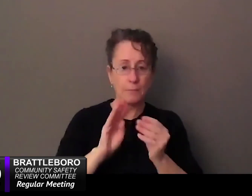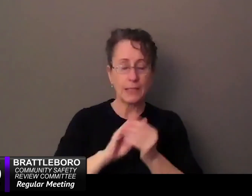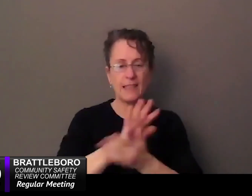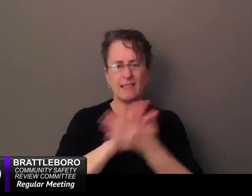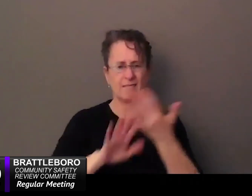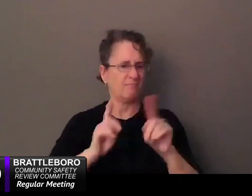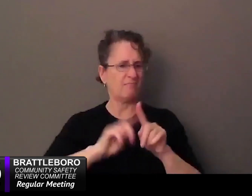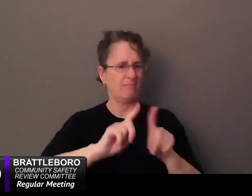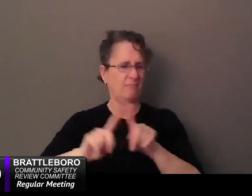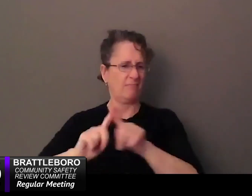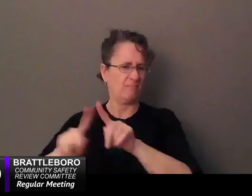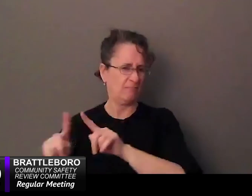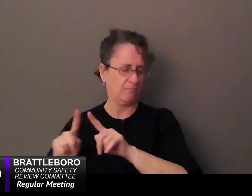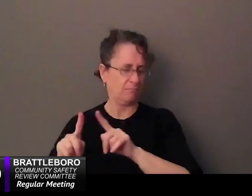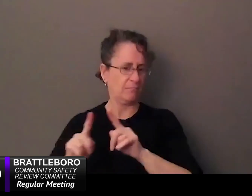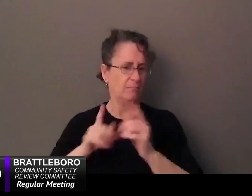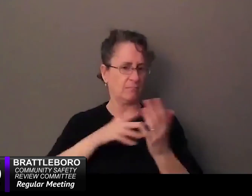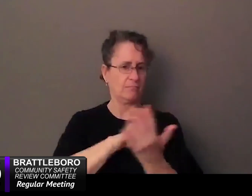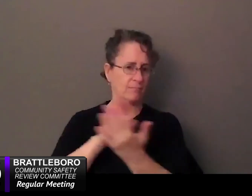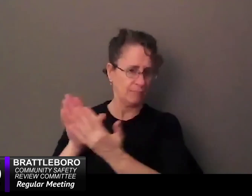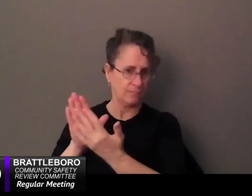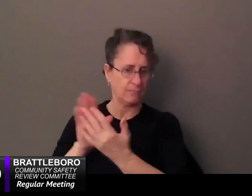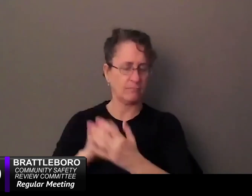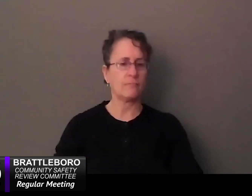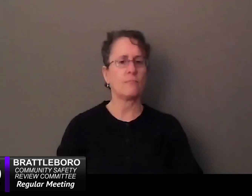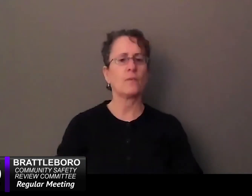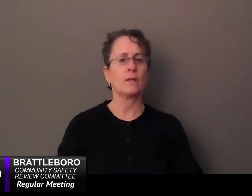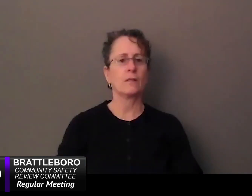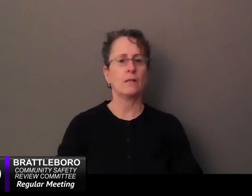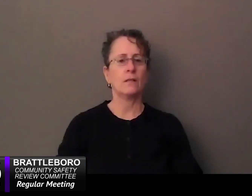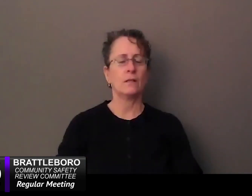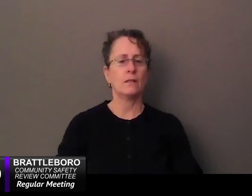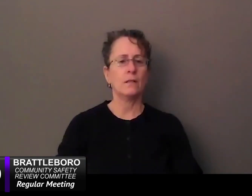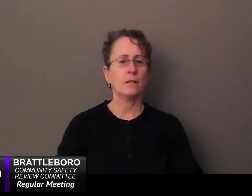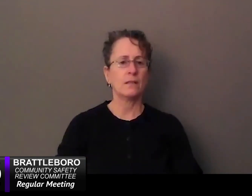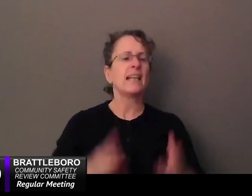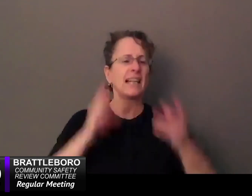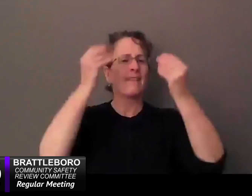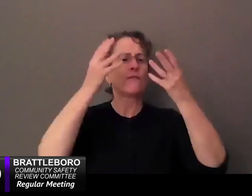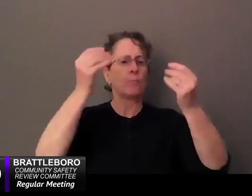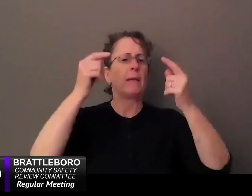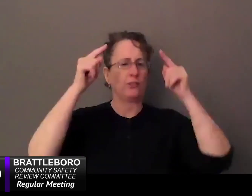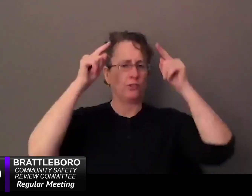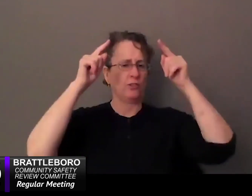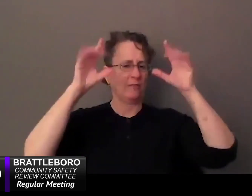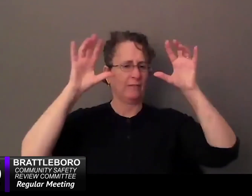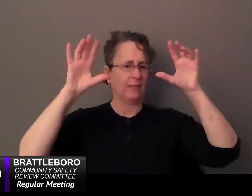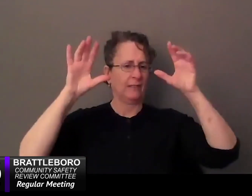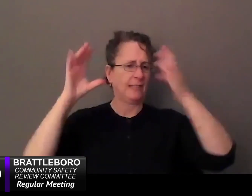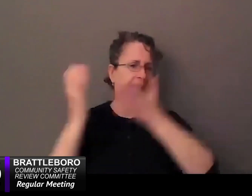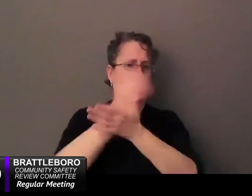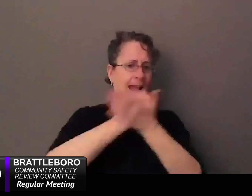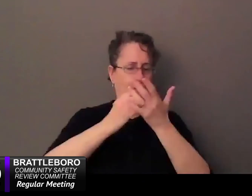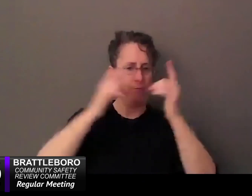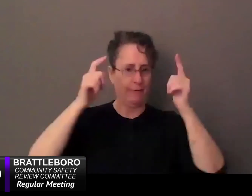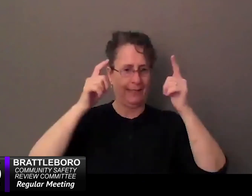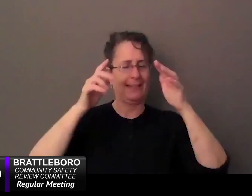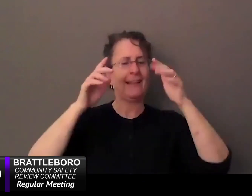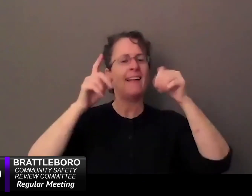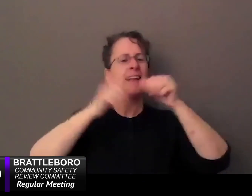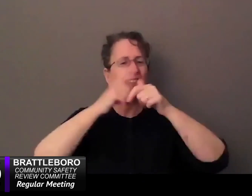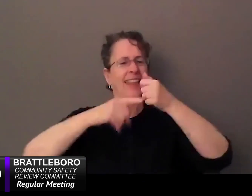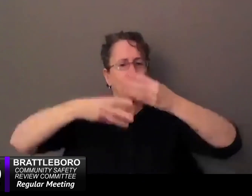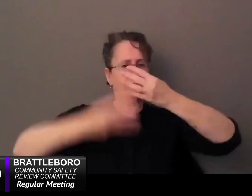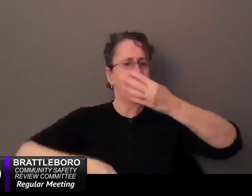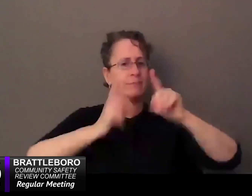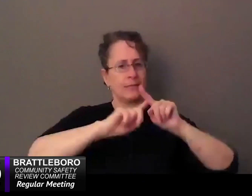sessions header, right? So, or I'm sorry, are all under the information gathering sessions header, of which listening sessions